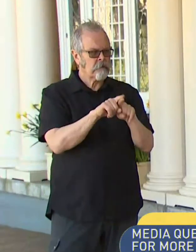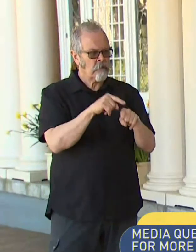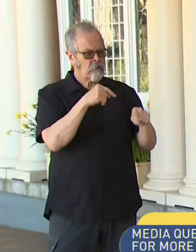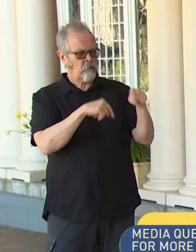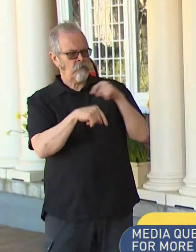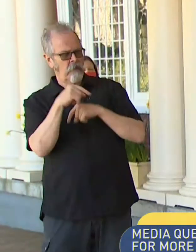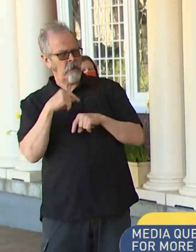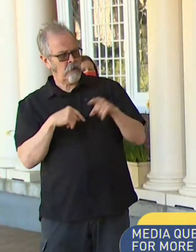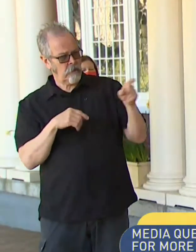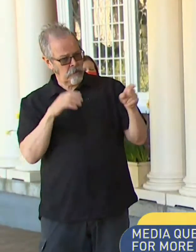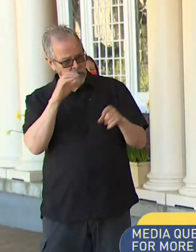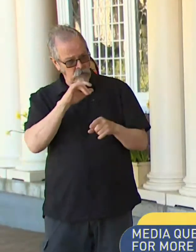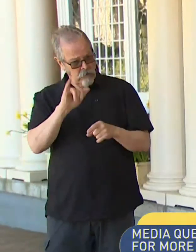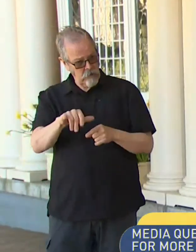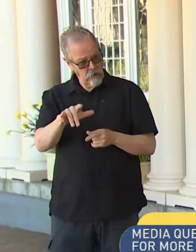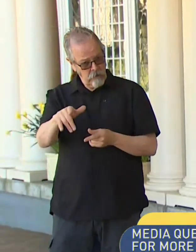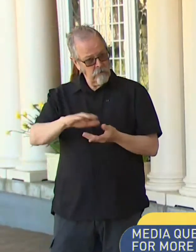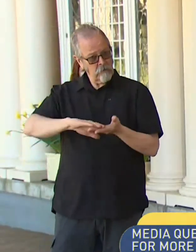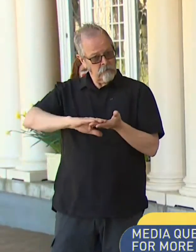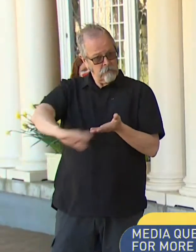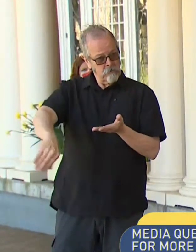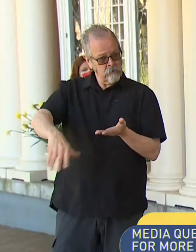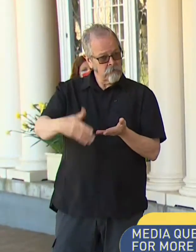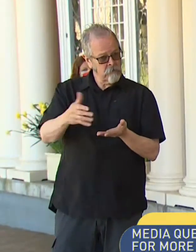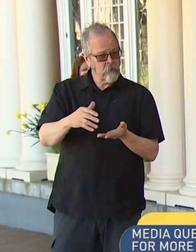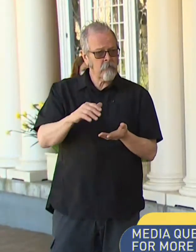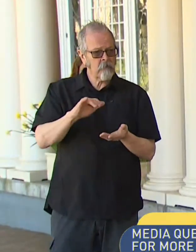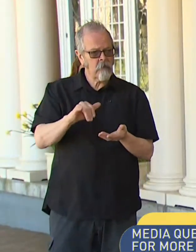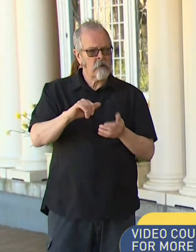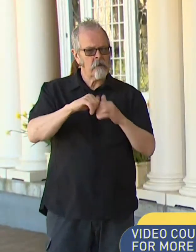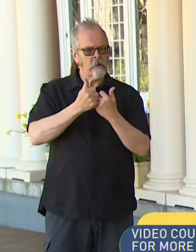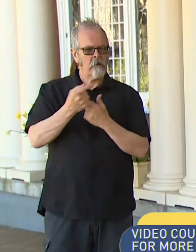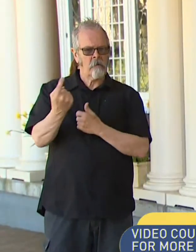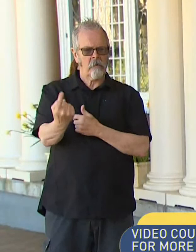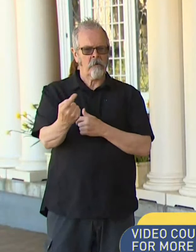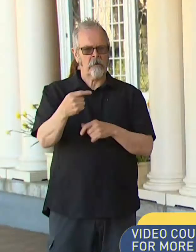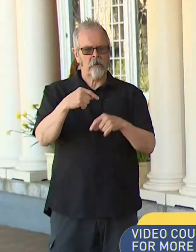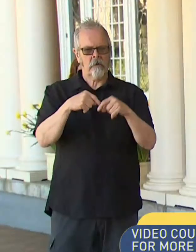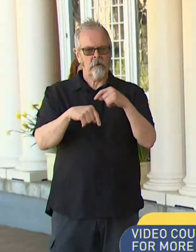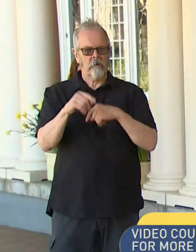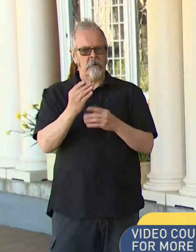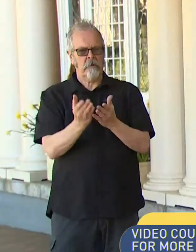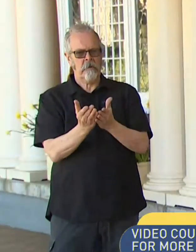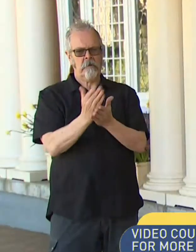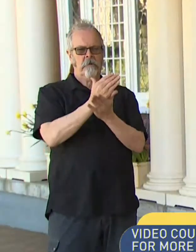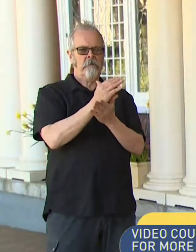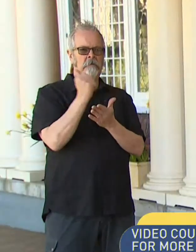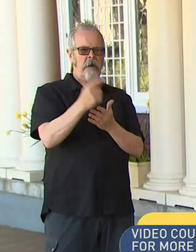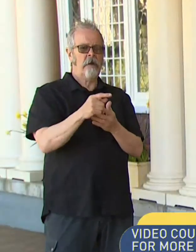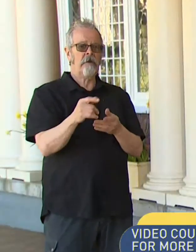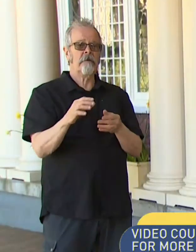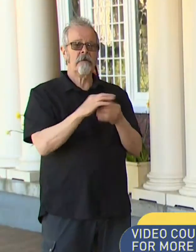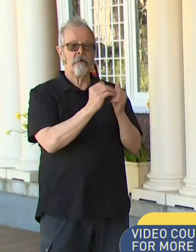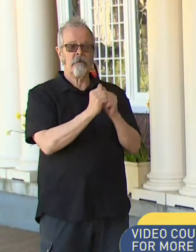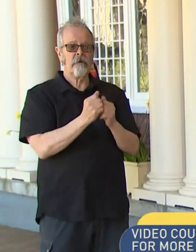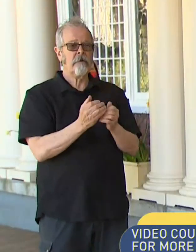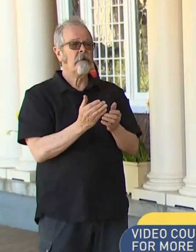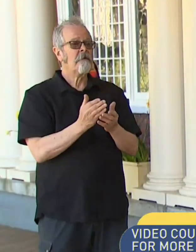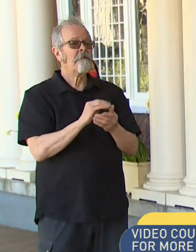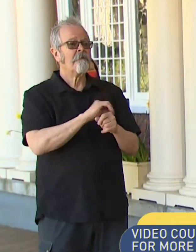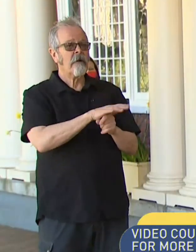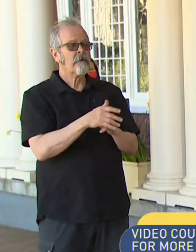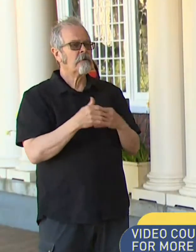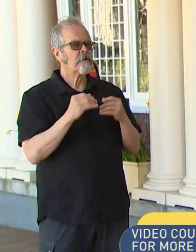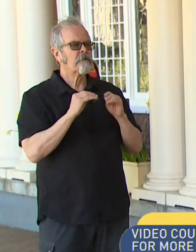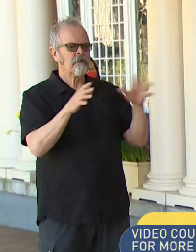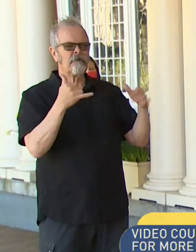then second, how does rolling a single county back to phase 2 stop the virus from spreading if people from that county are still traveling around the state for spring